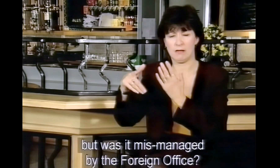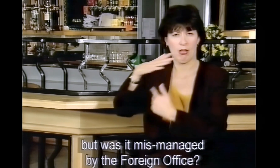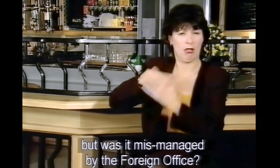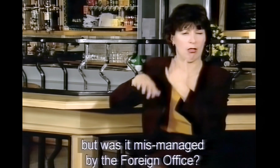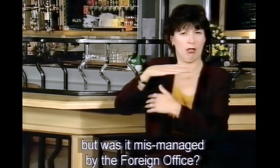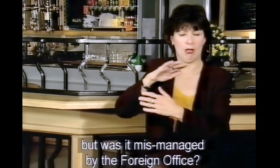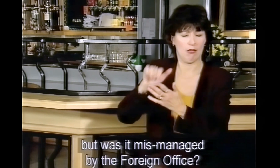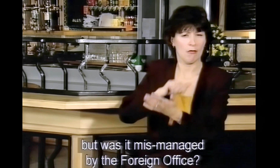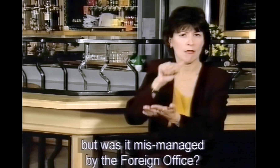Office?